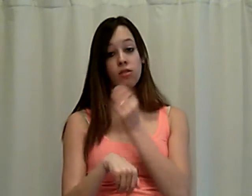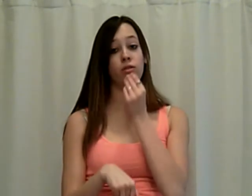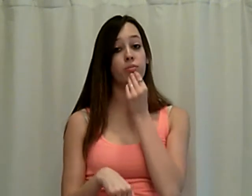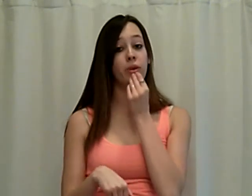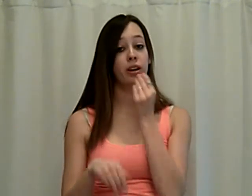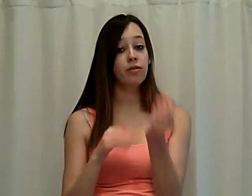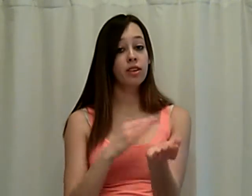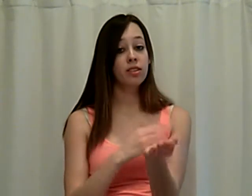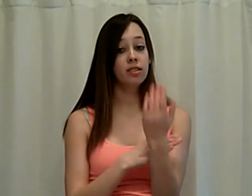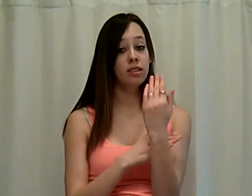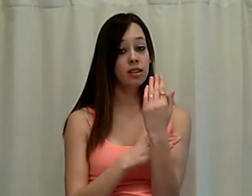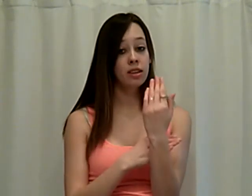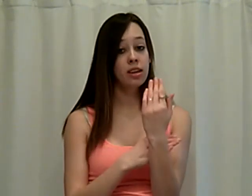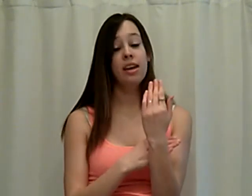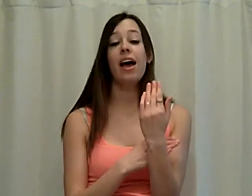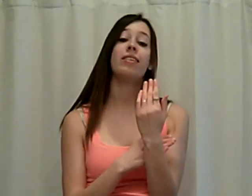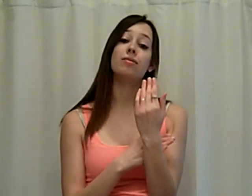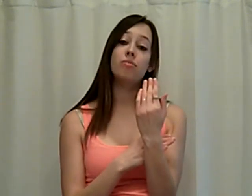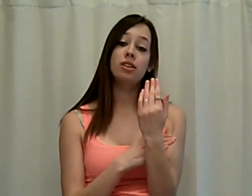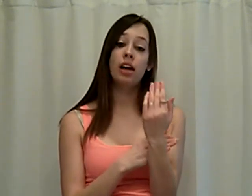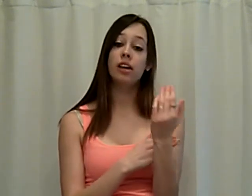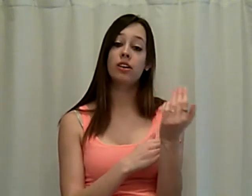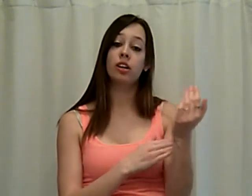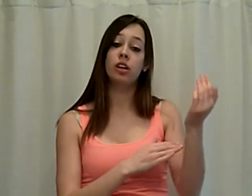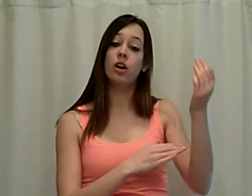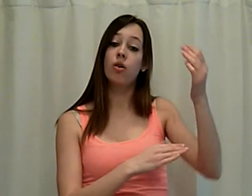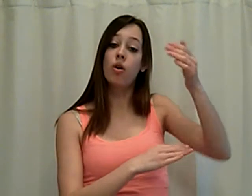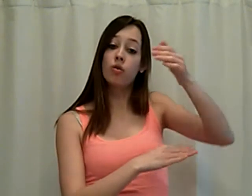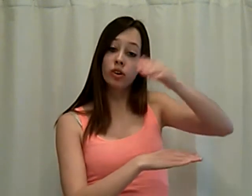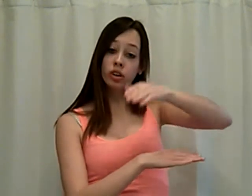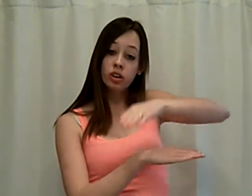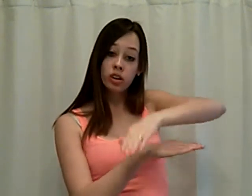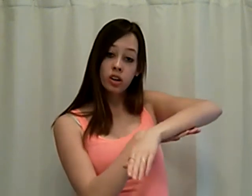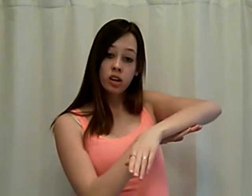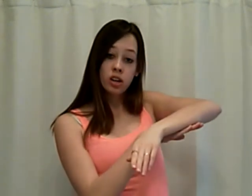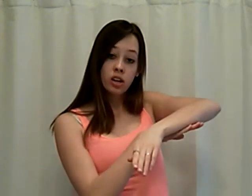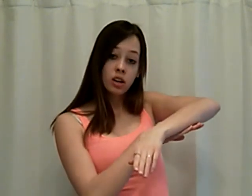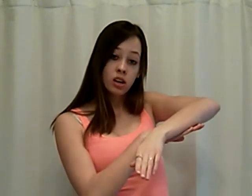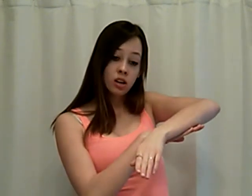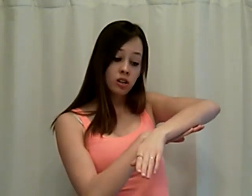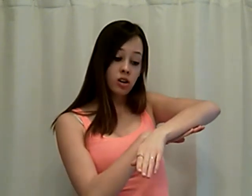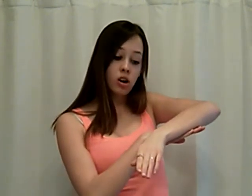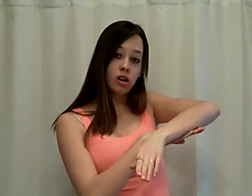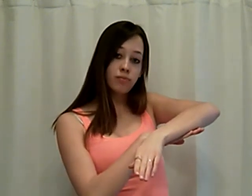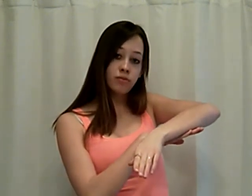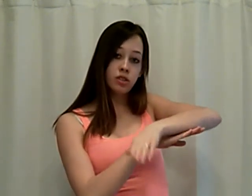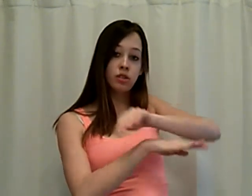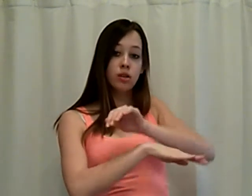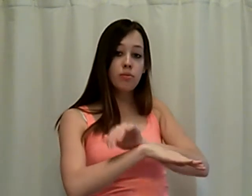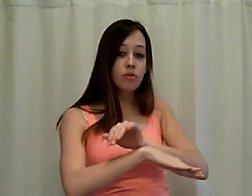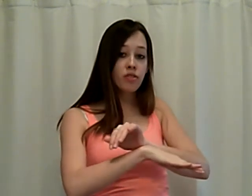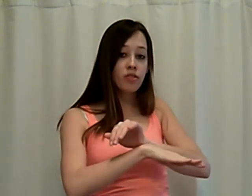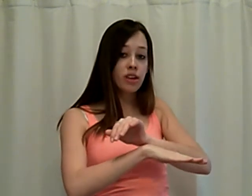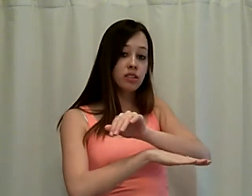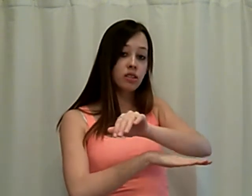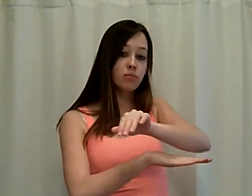for breakfast, and then midnight you're going to go over your arm, so a little bit more than this, but